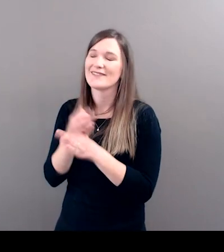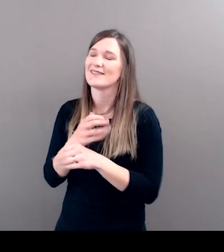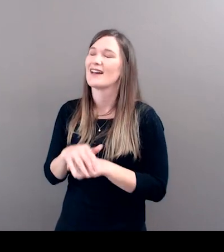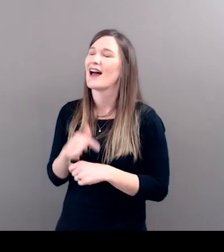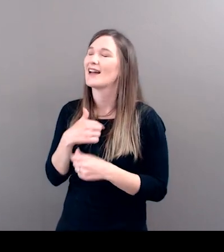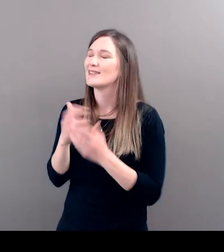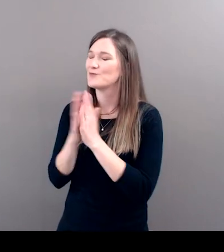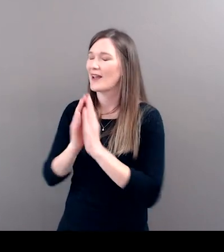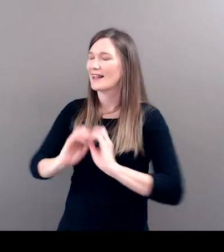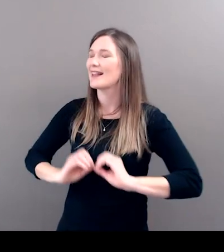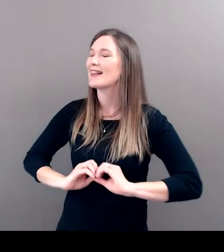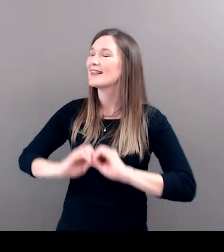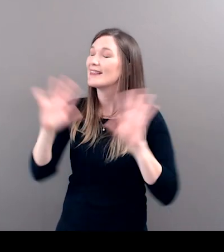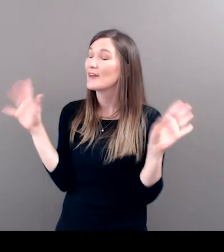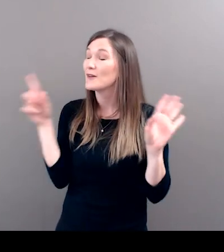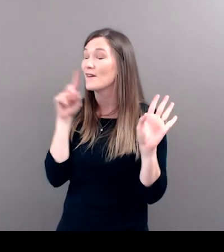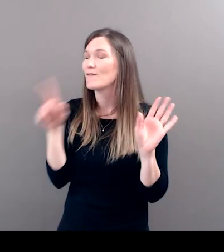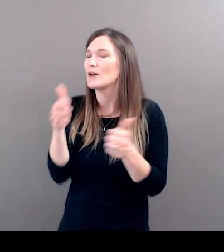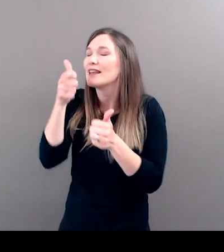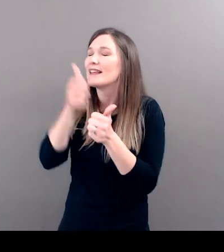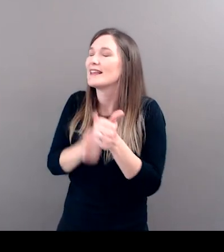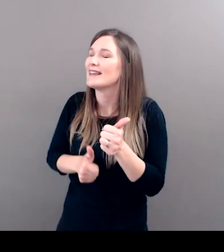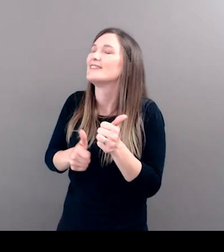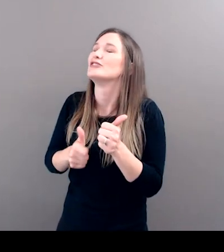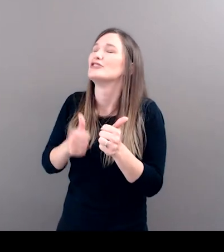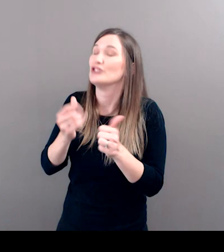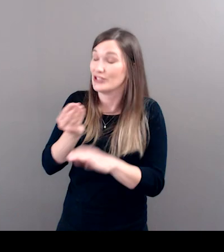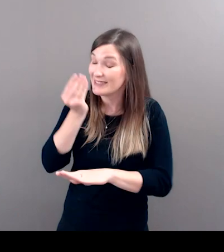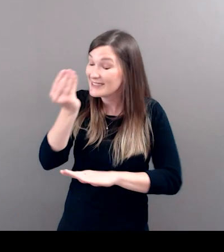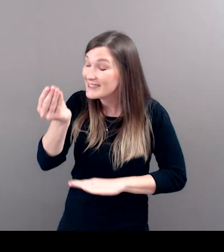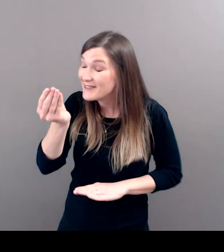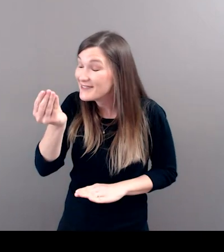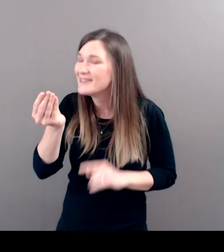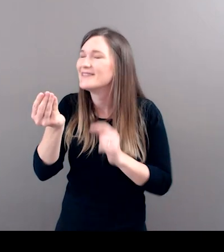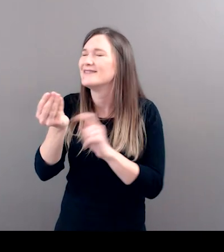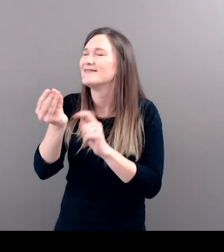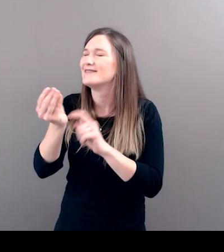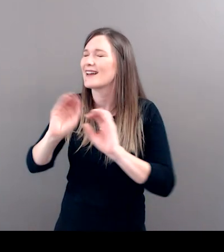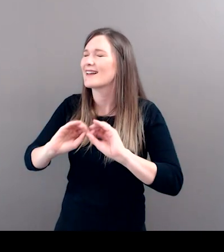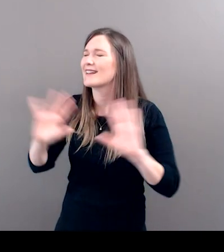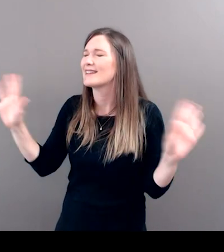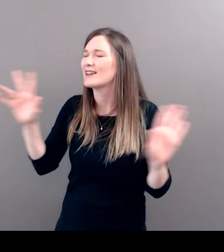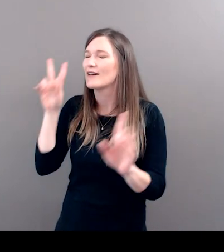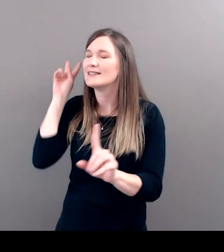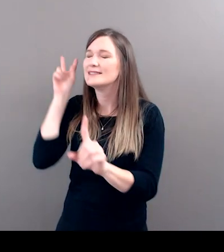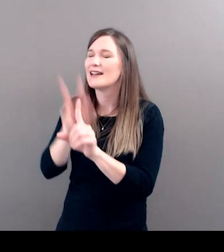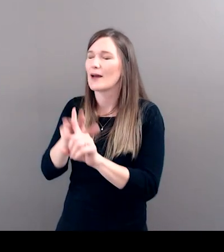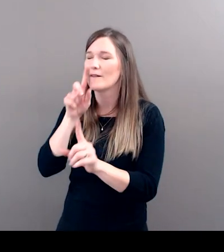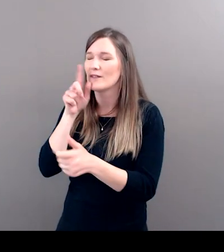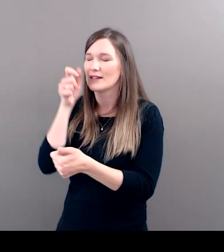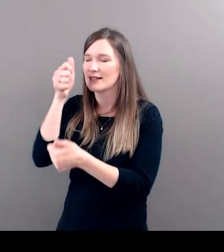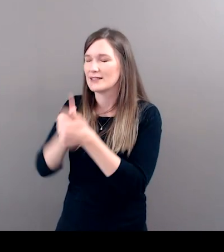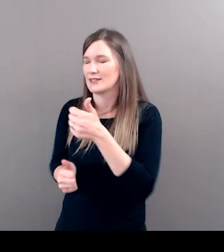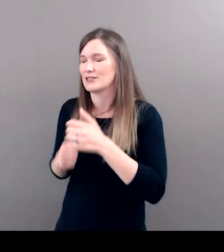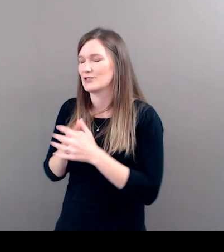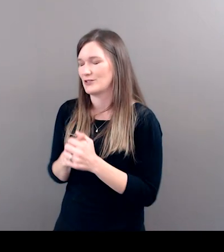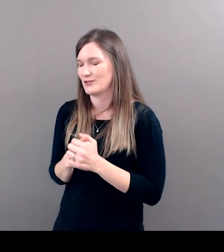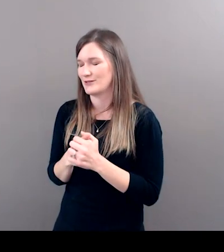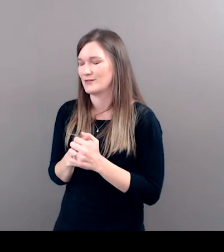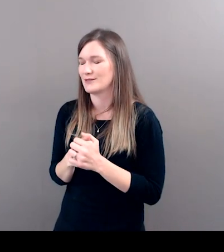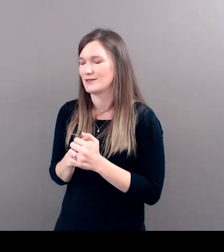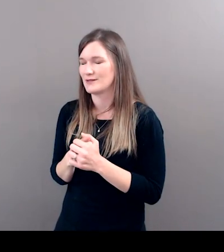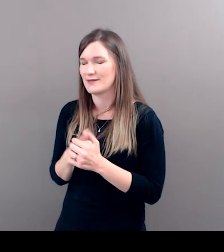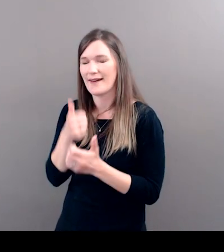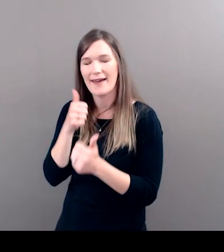on every single gift, financial gift offering investment in the kingdom being